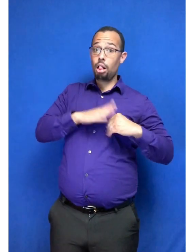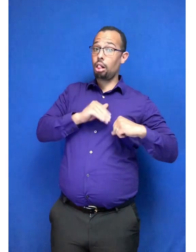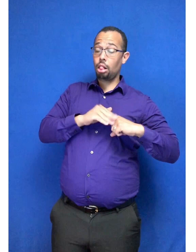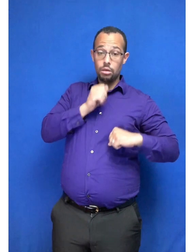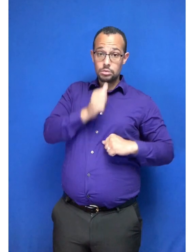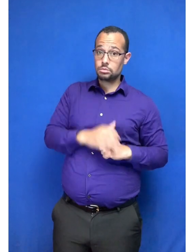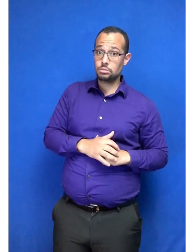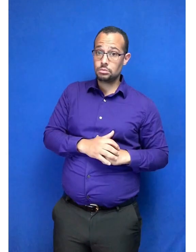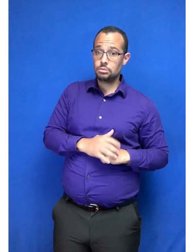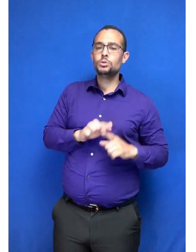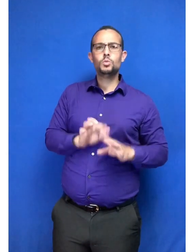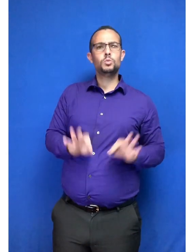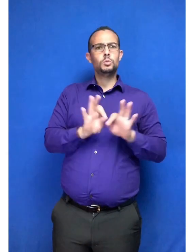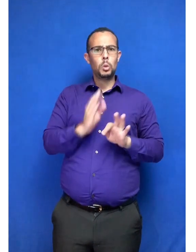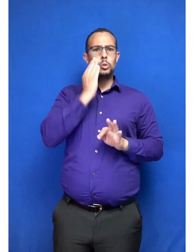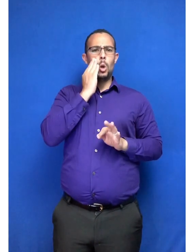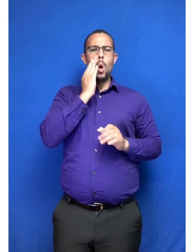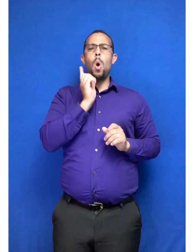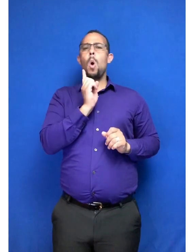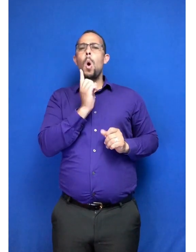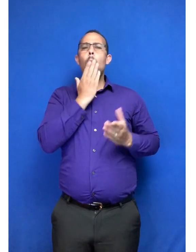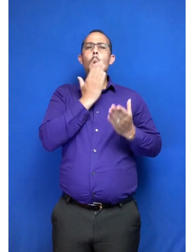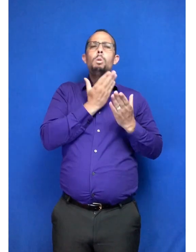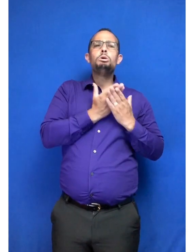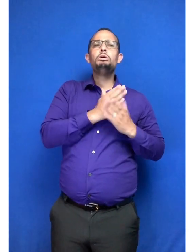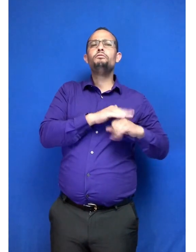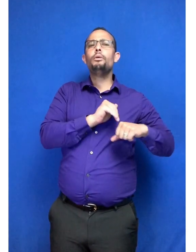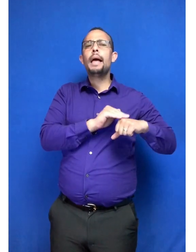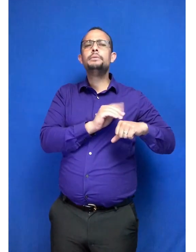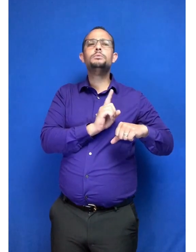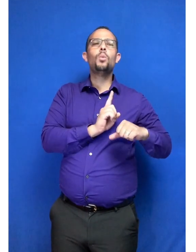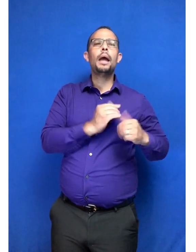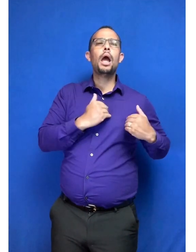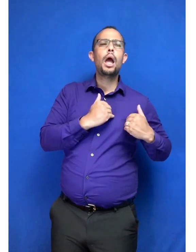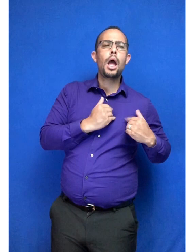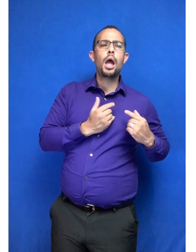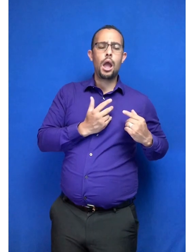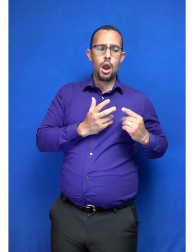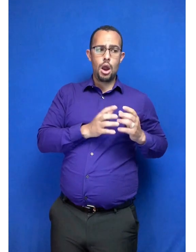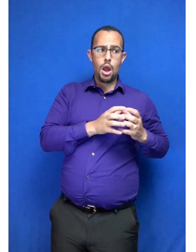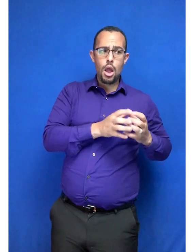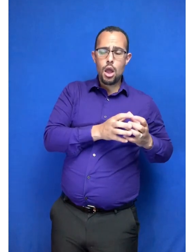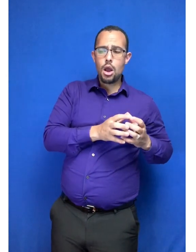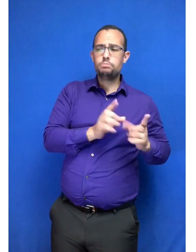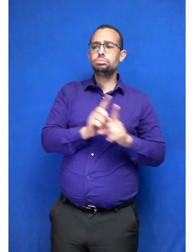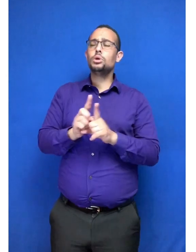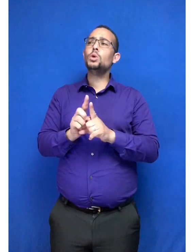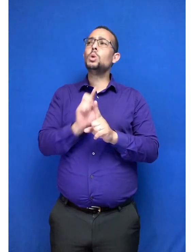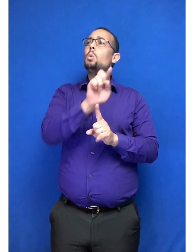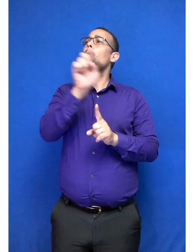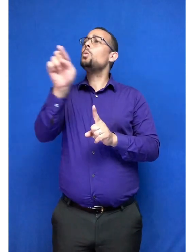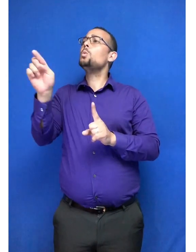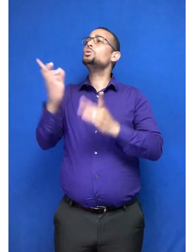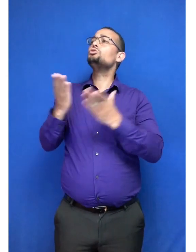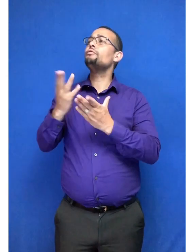In case you're ordered to evacuate, you should learn what are your evacuation routes. And if you're traveling on roads that you're not